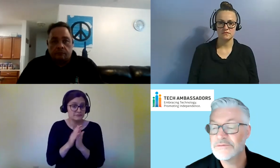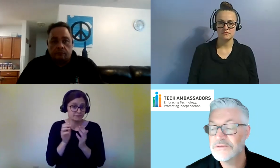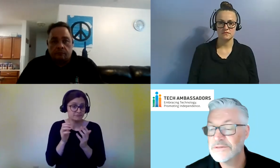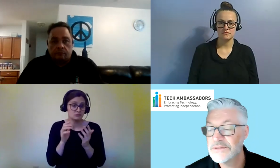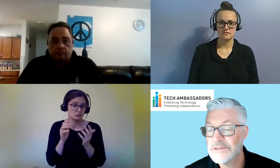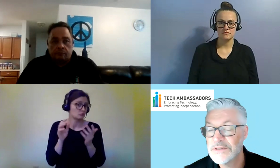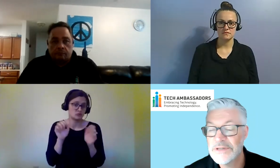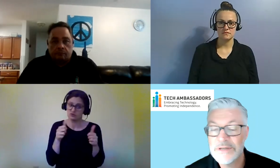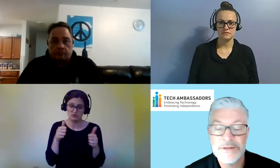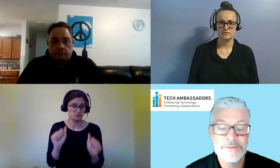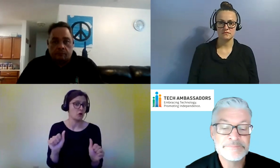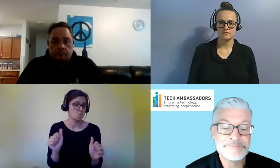out.